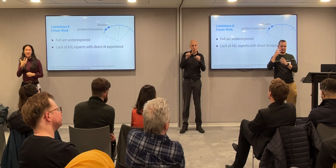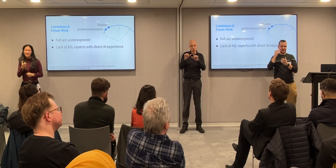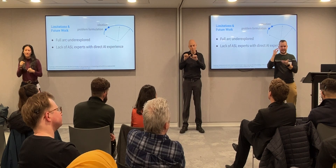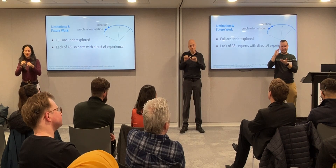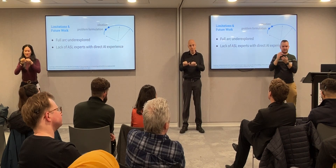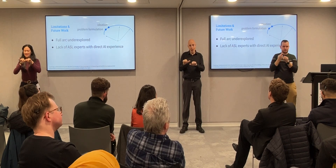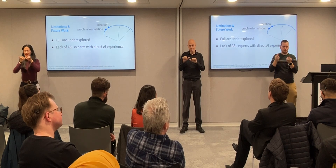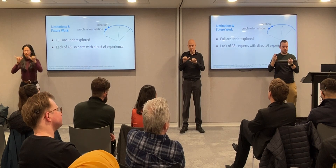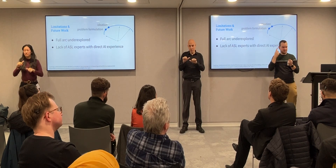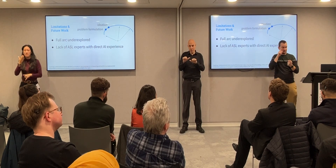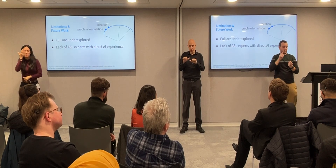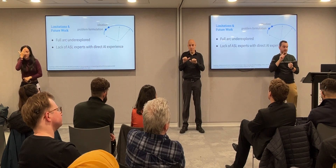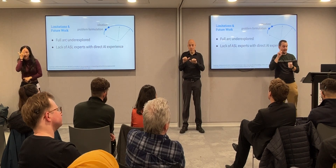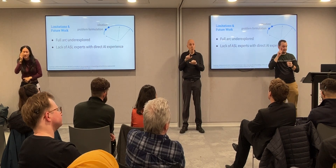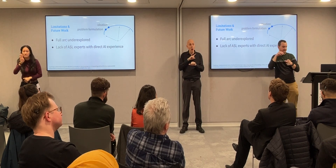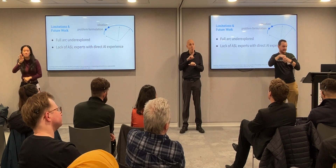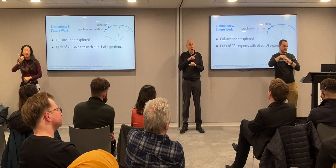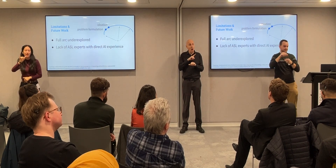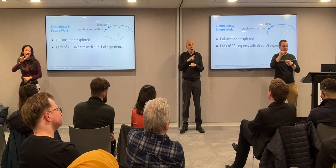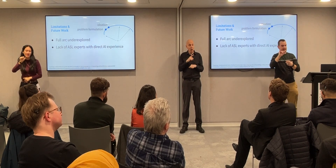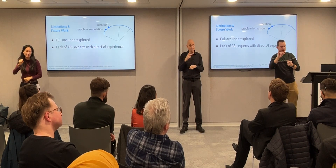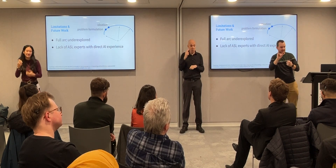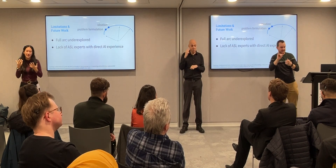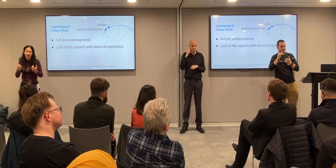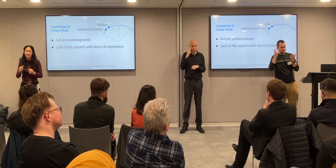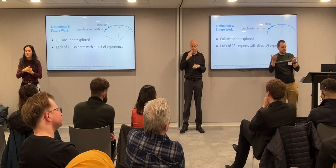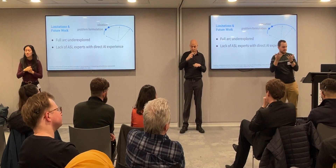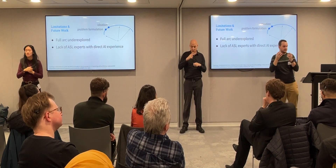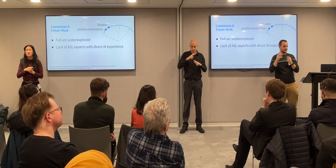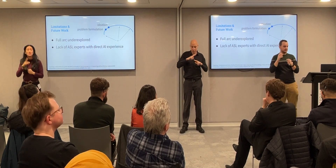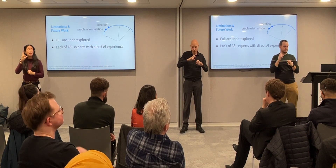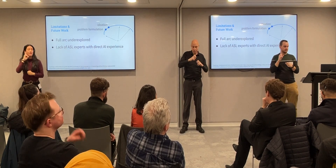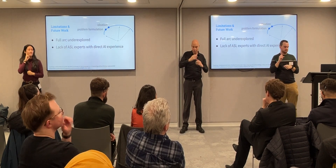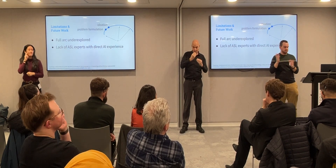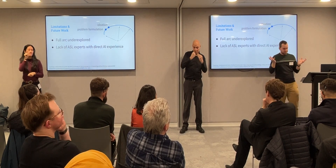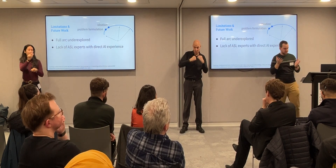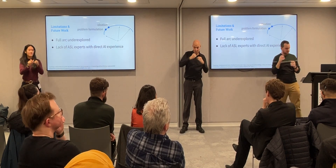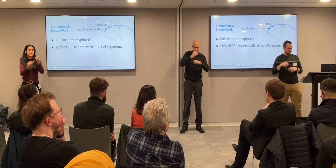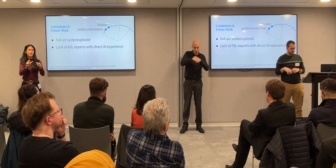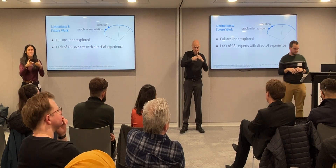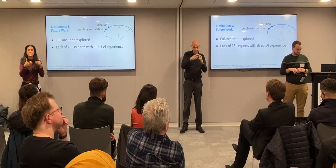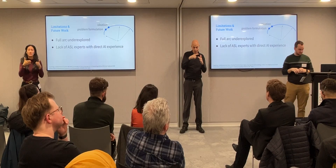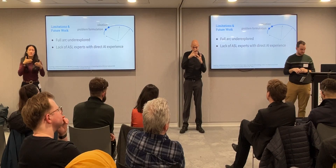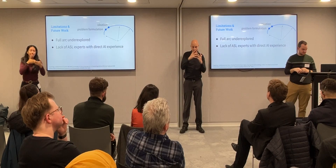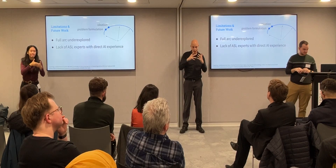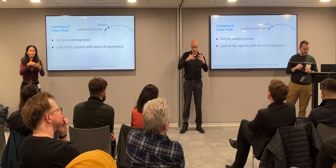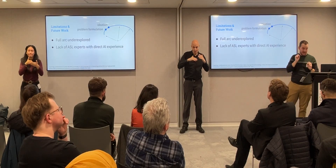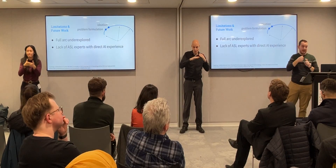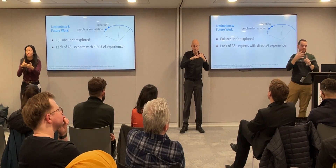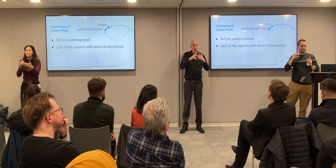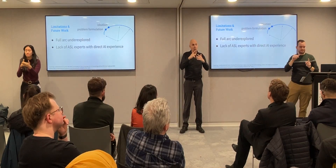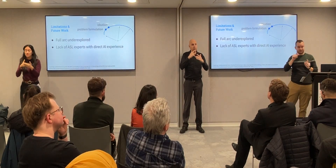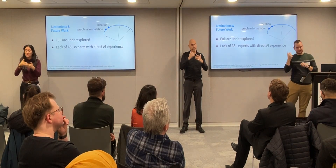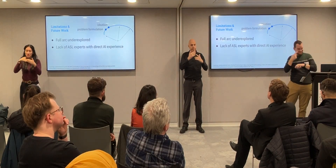There are systemic barriers and less resources for deaf people being involved in AI.